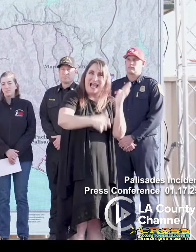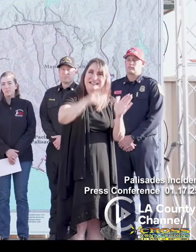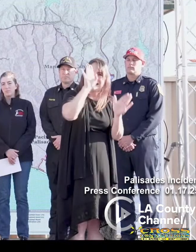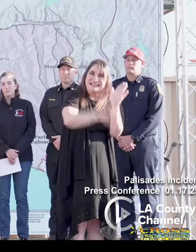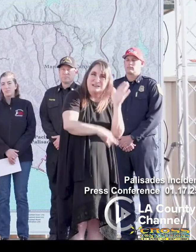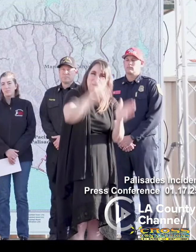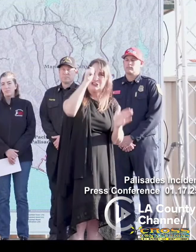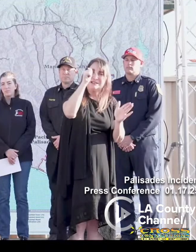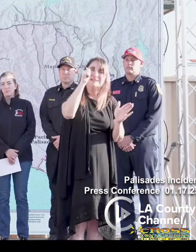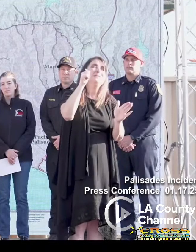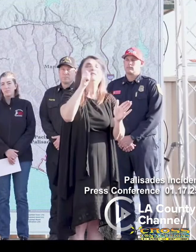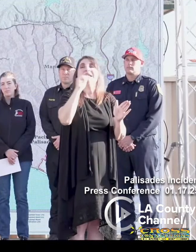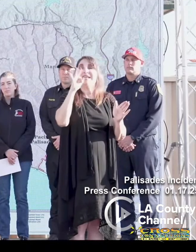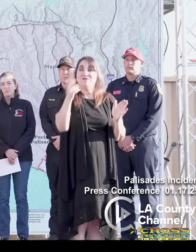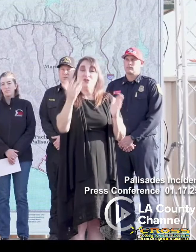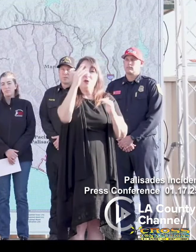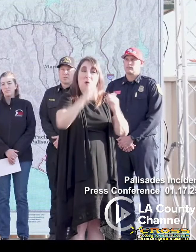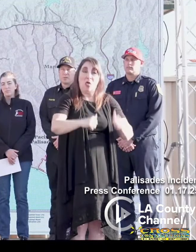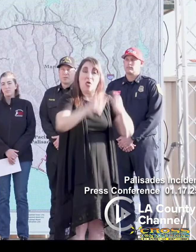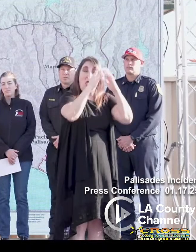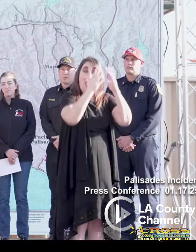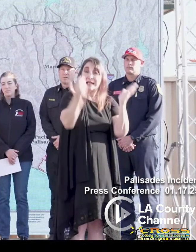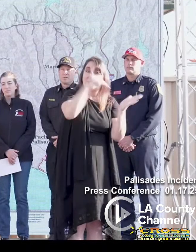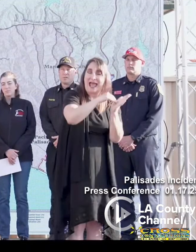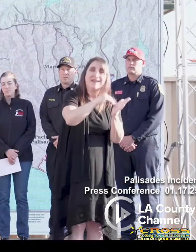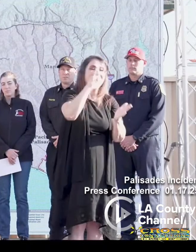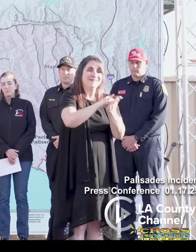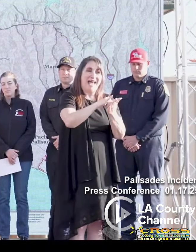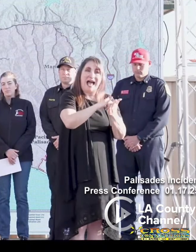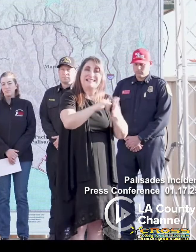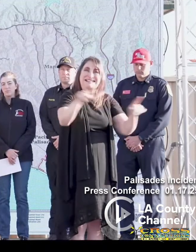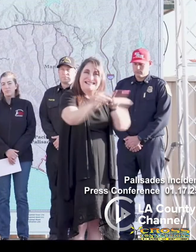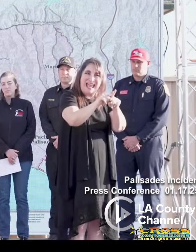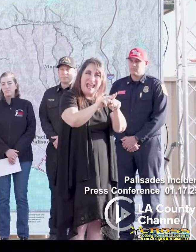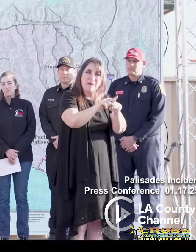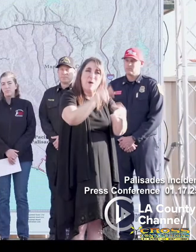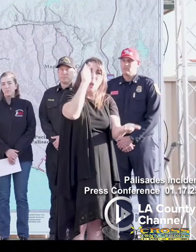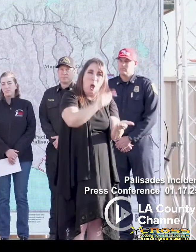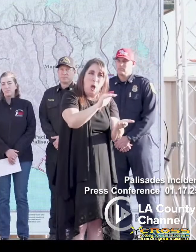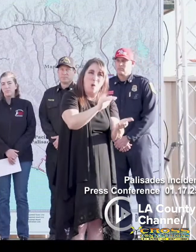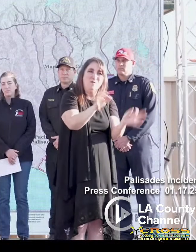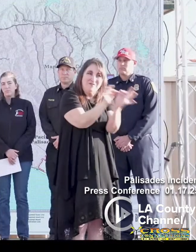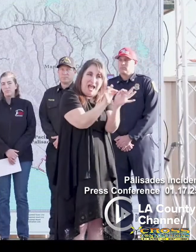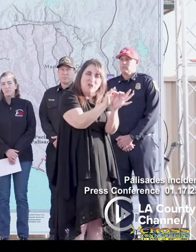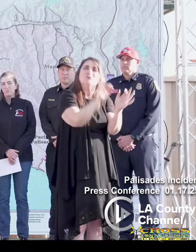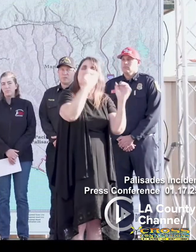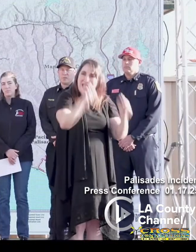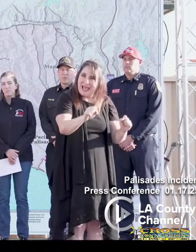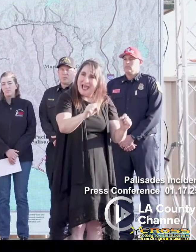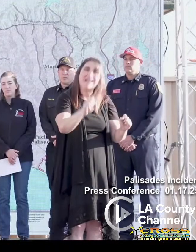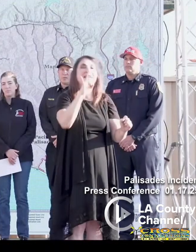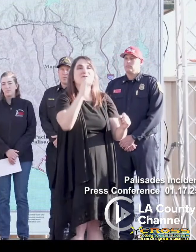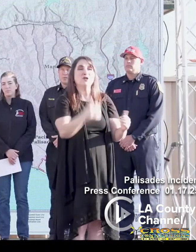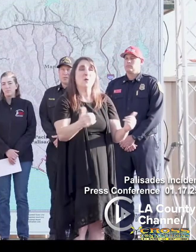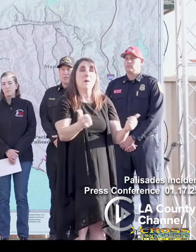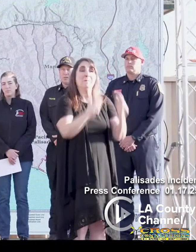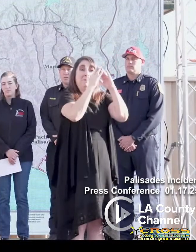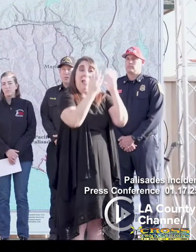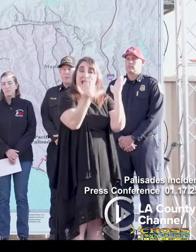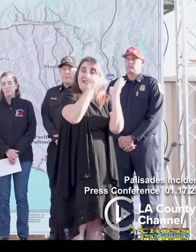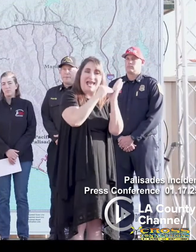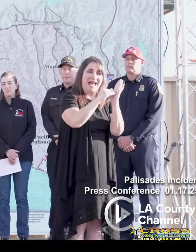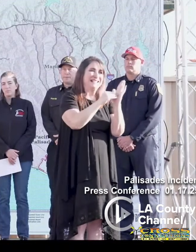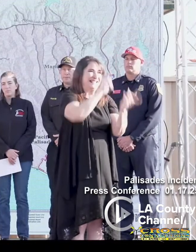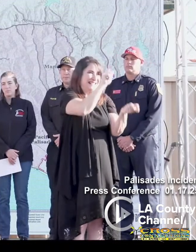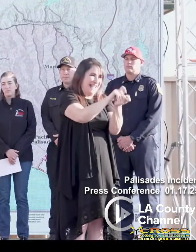you rebuild, you can keep that low valuation as long as what you rebuild is pretty much what was destroyed,